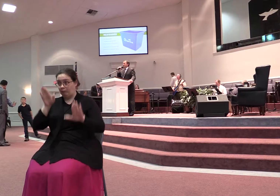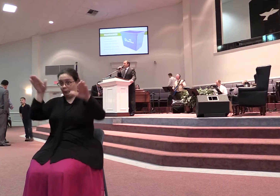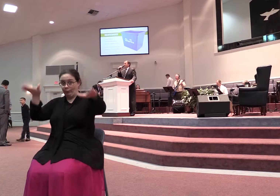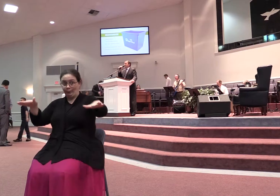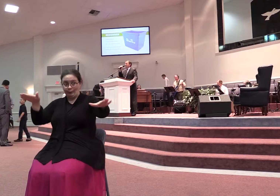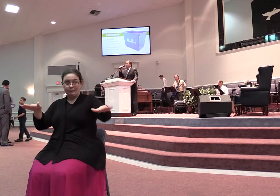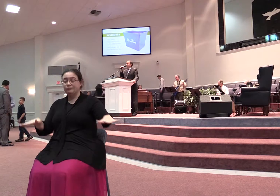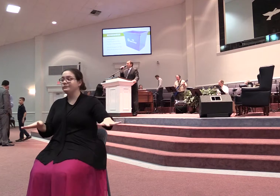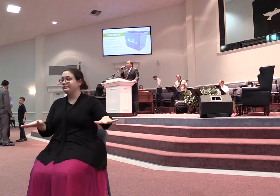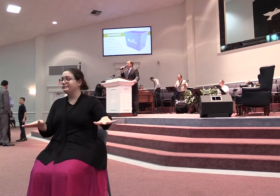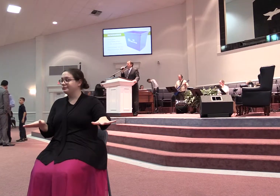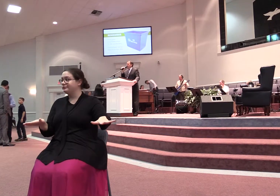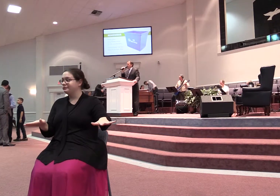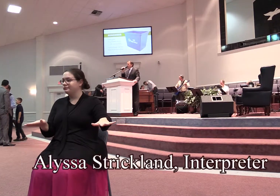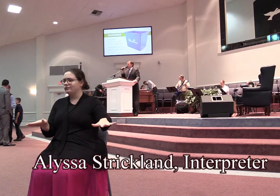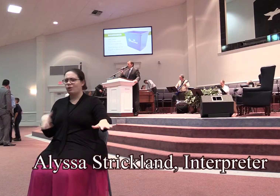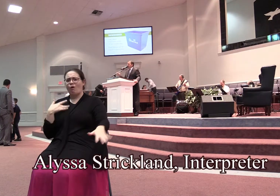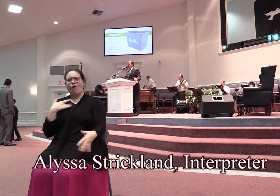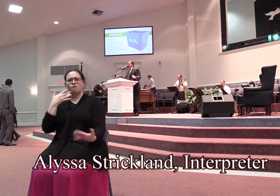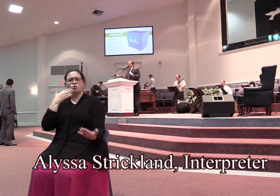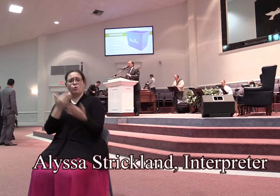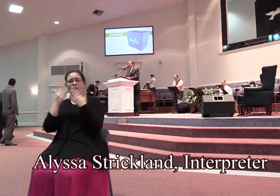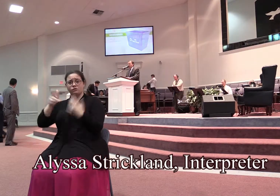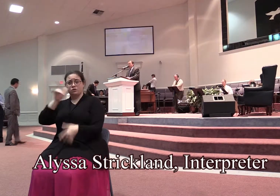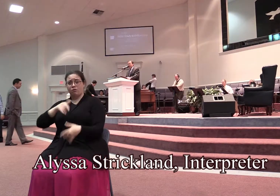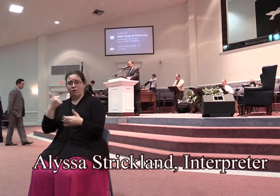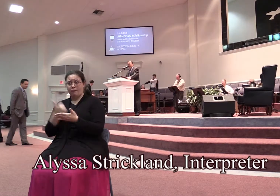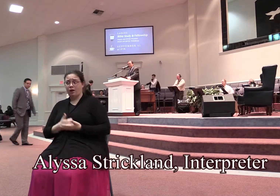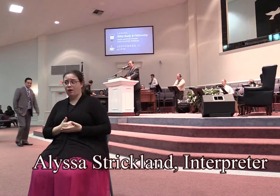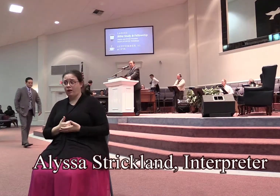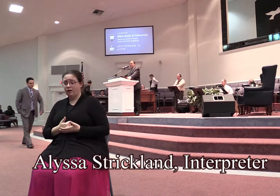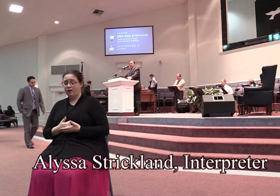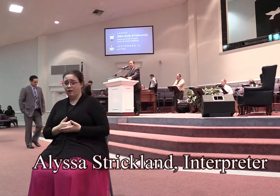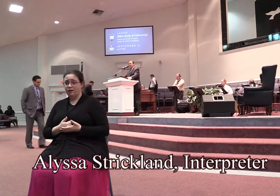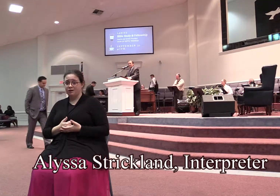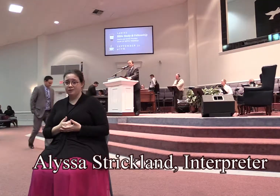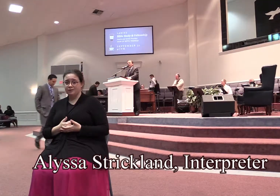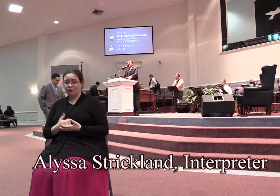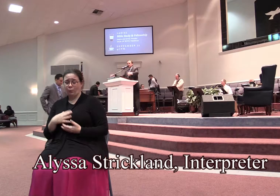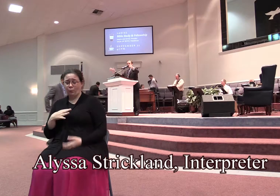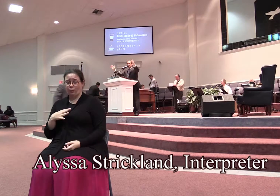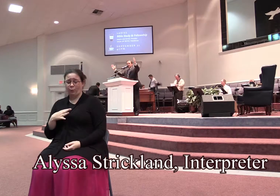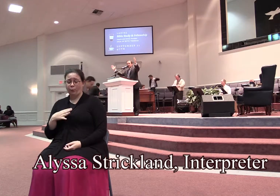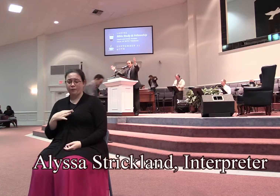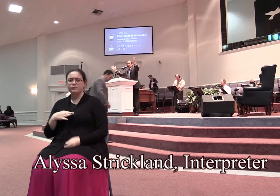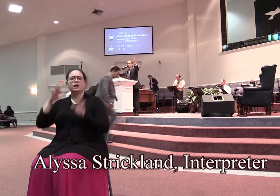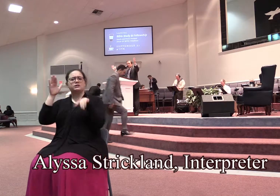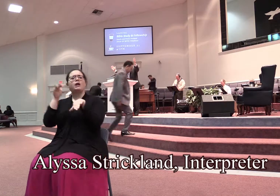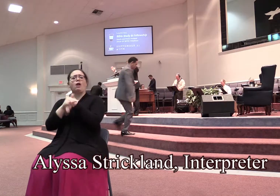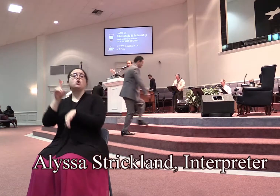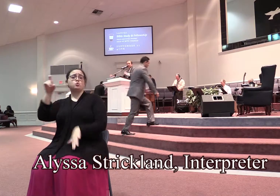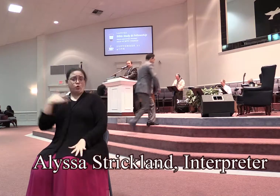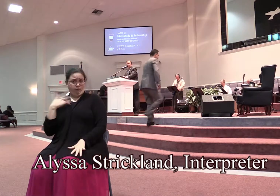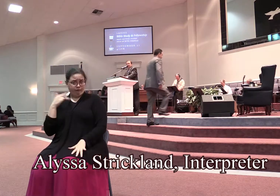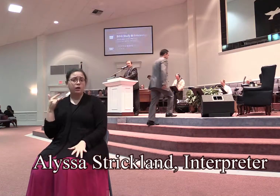your seat. Man, doesn't it feel good in the house of the Lord tonight? That's what a Sunday night's supposed to